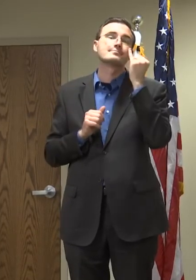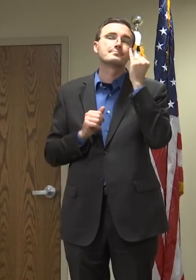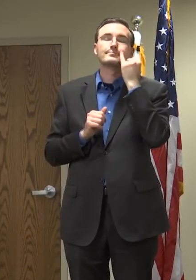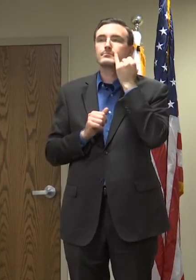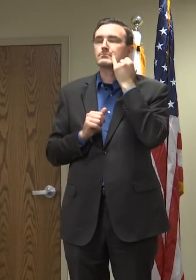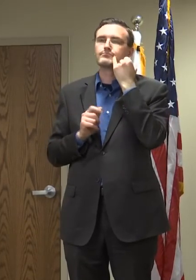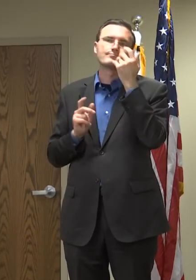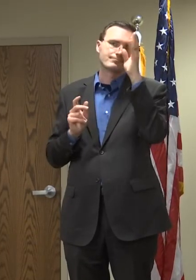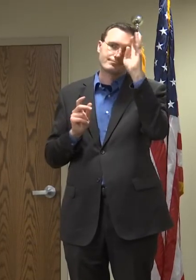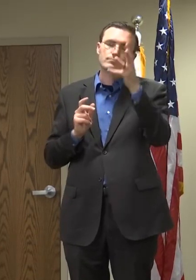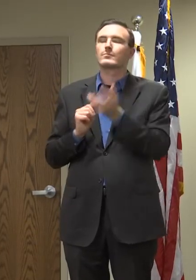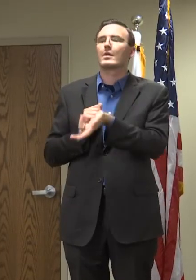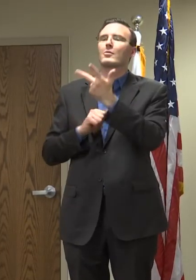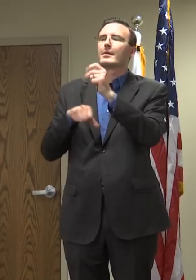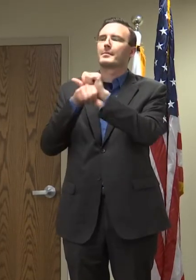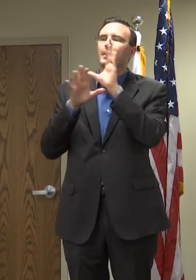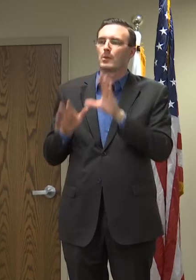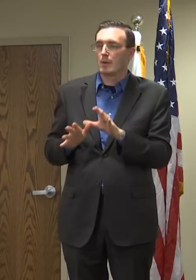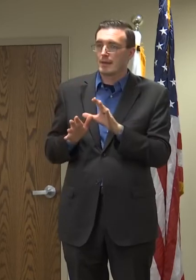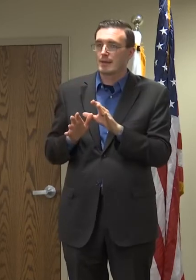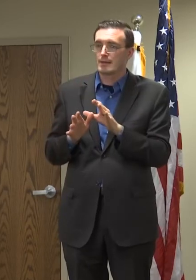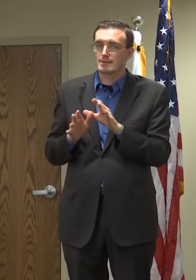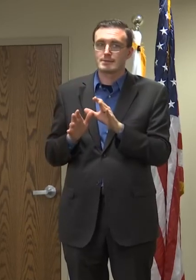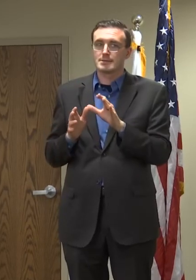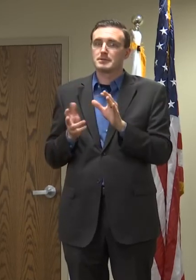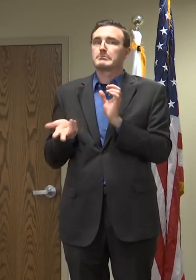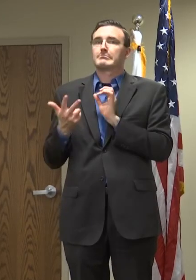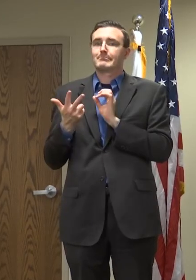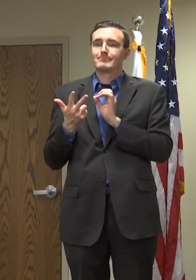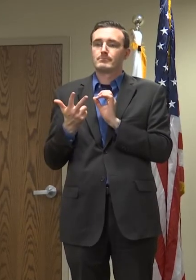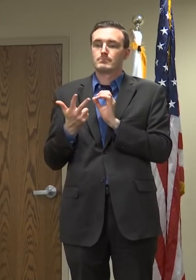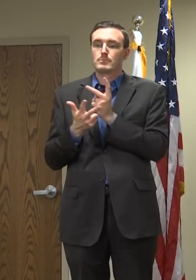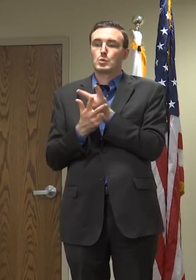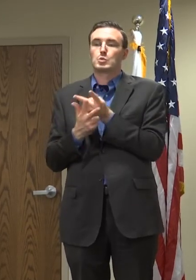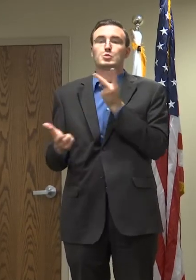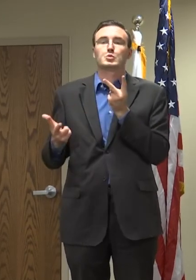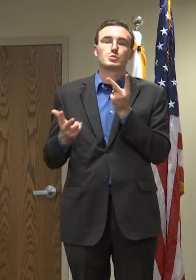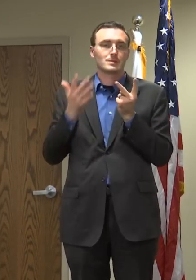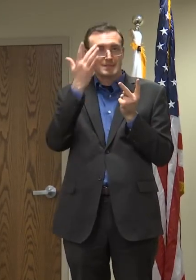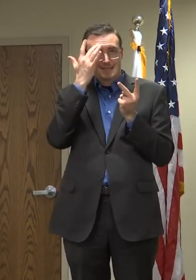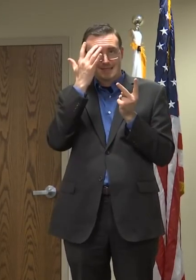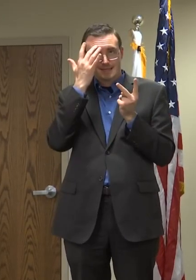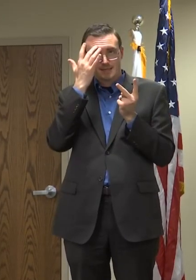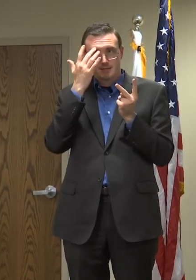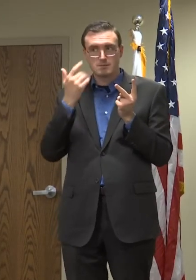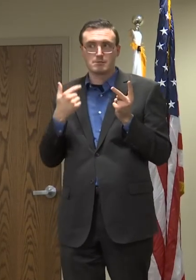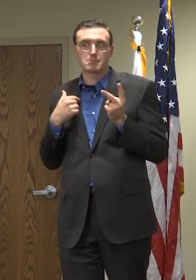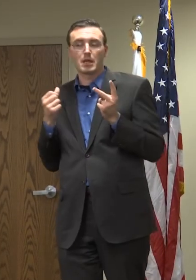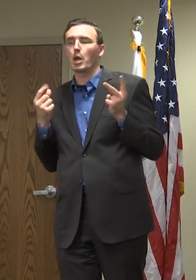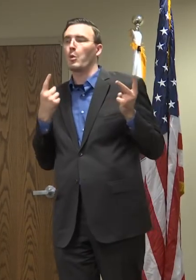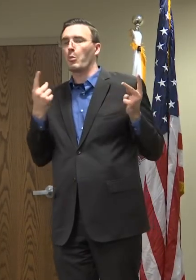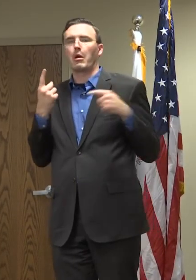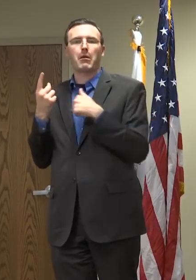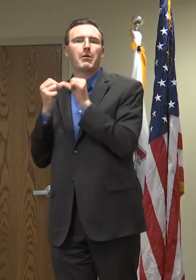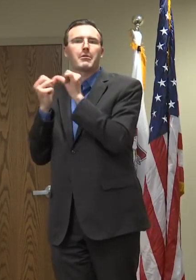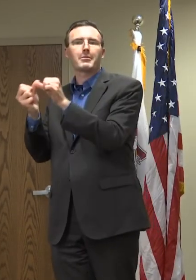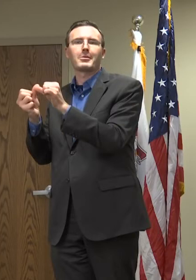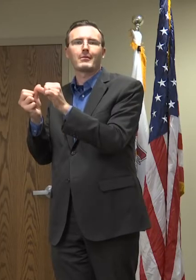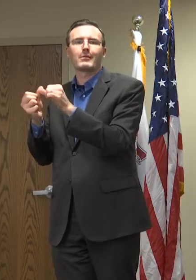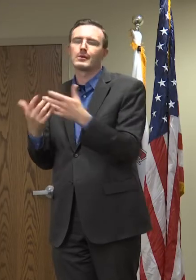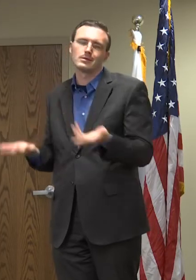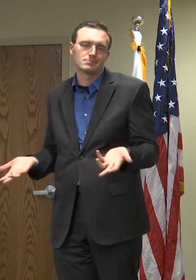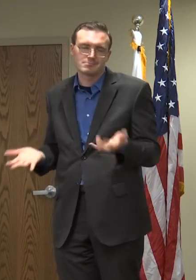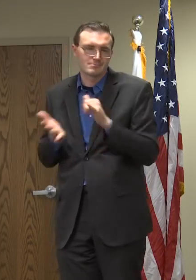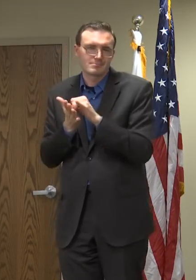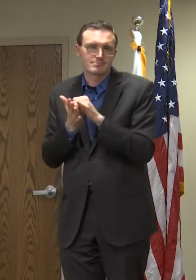ill, that becomes almost impossible for you to run as a business, correct? Now, if I'm a large box store and I have 300